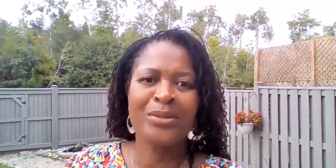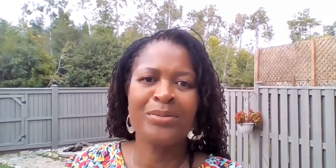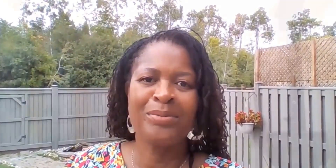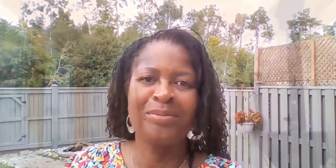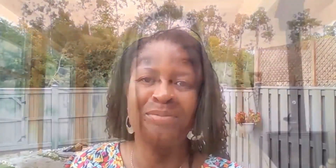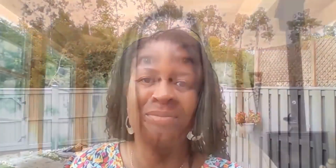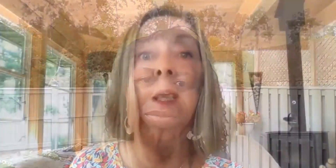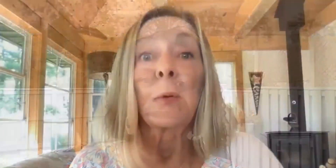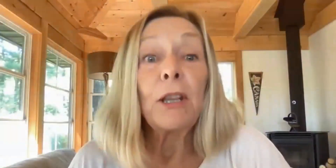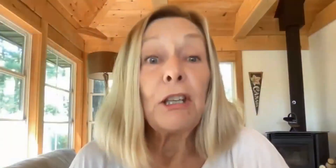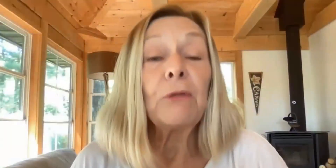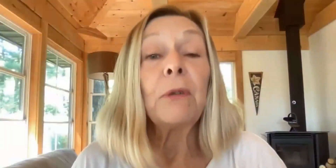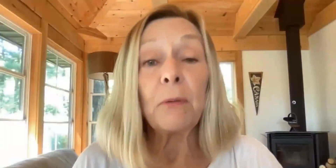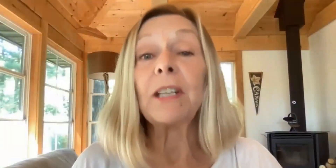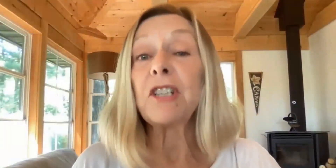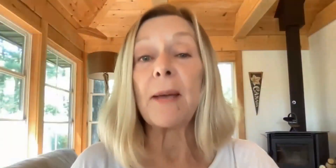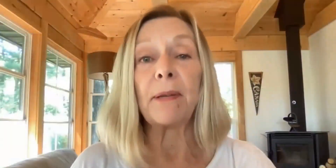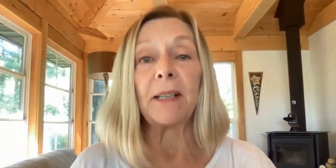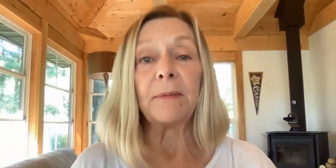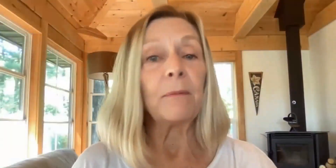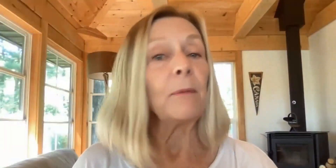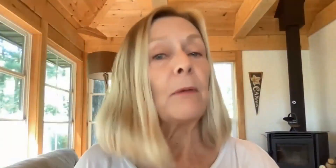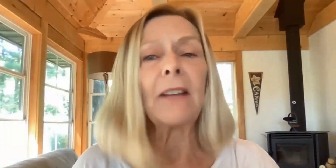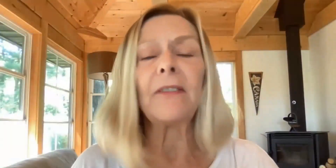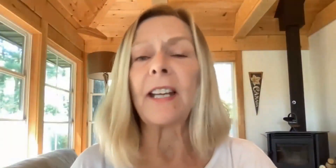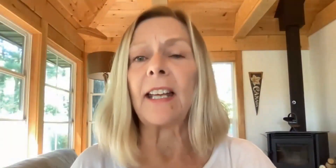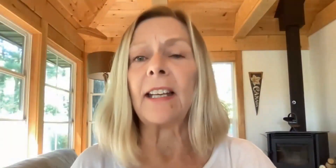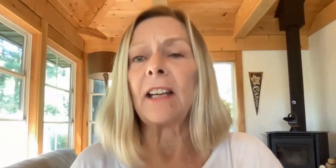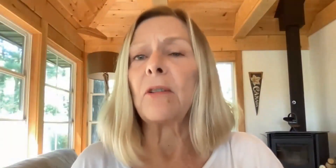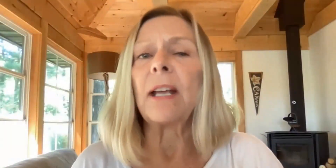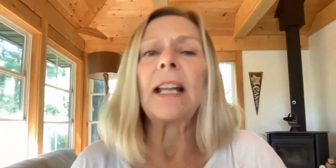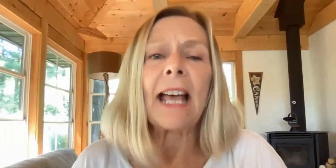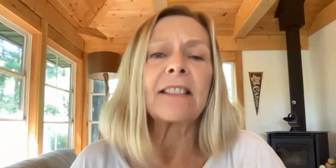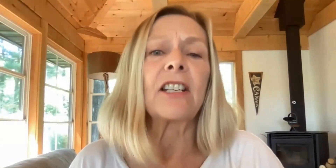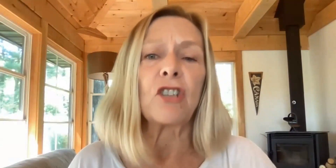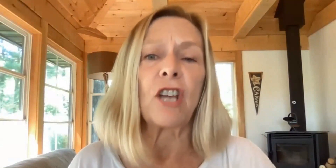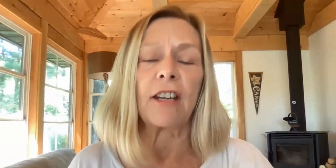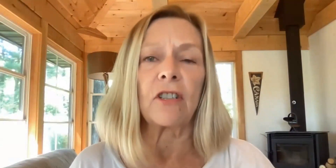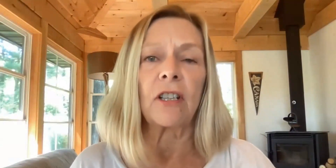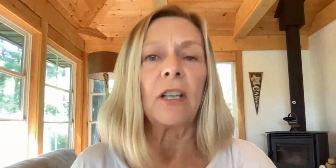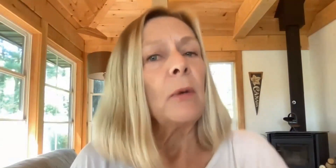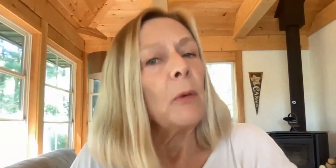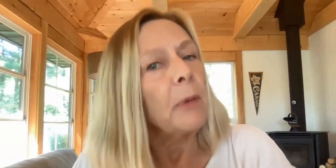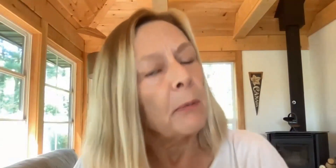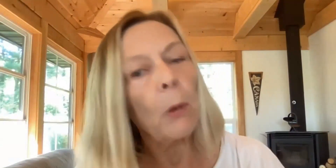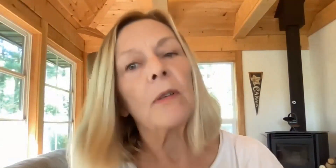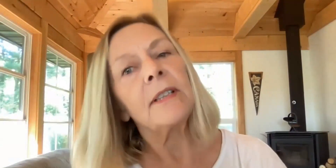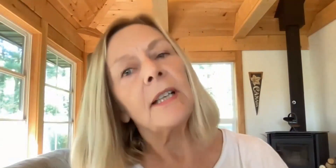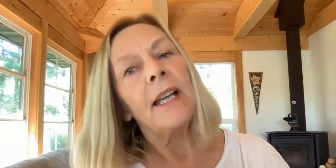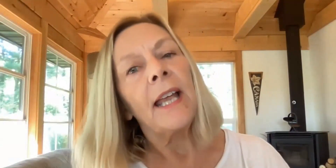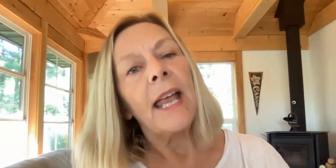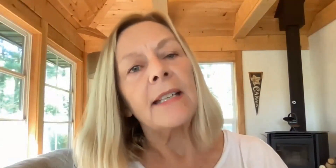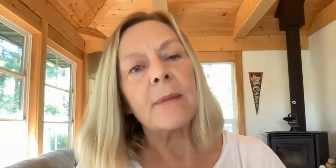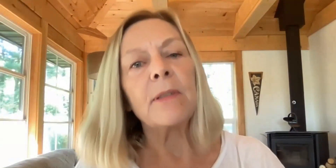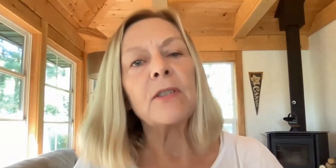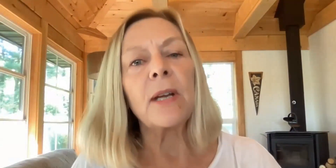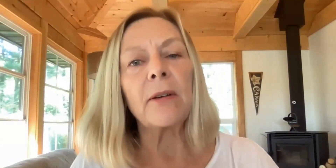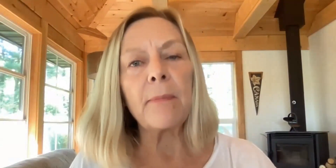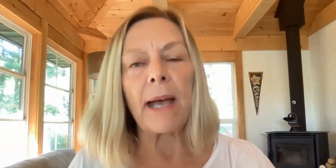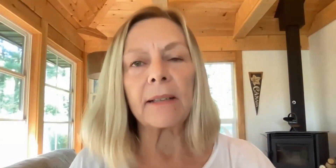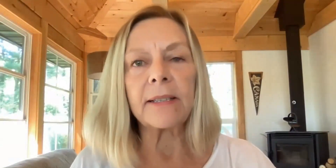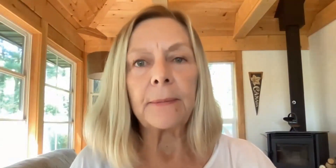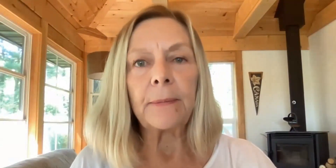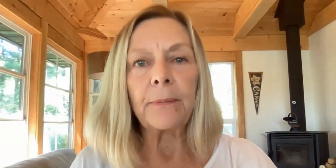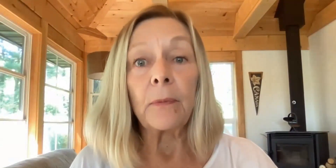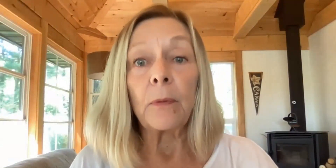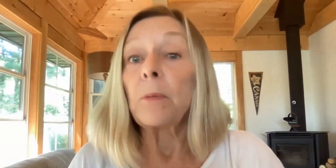do. With you, we will be a champion. We will advocate and create lasting change. We will be bold and demonstrate